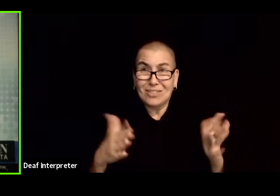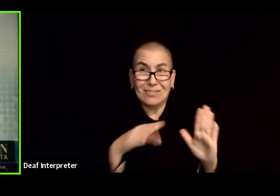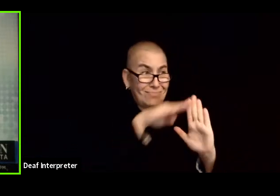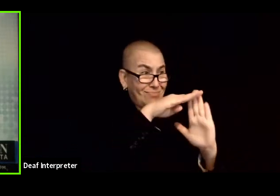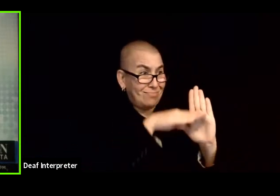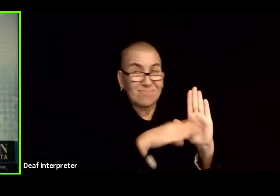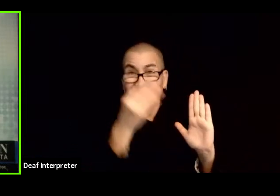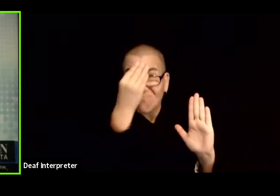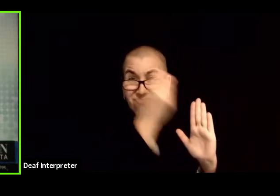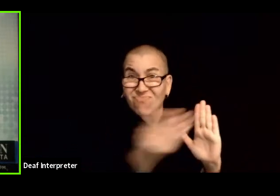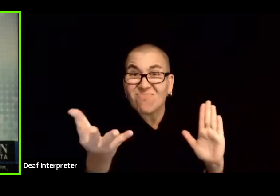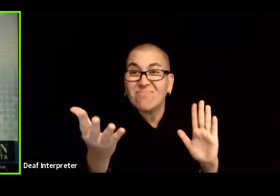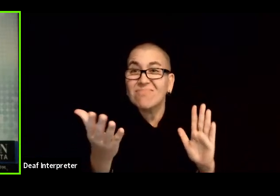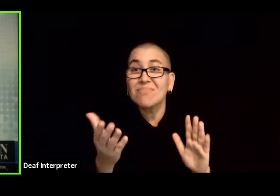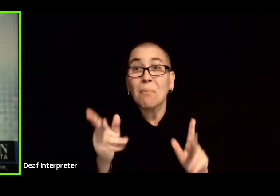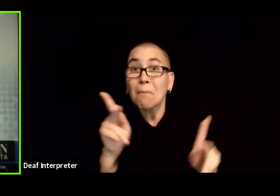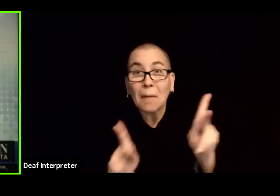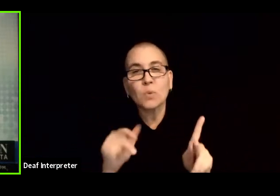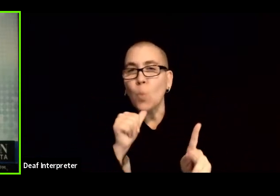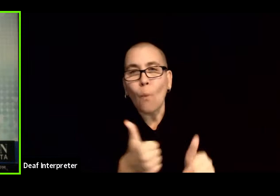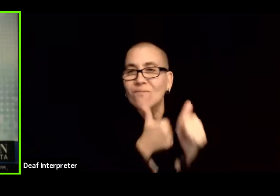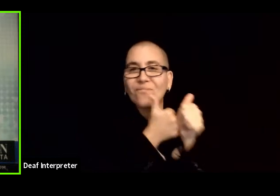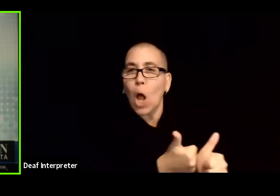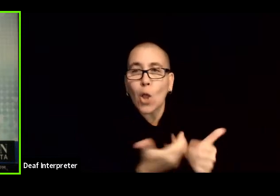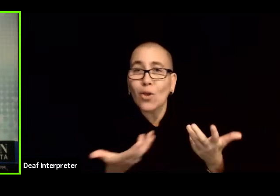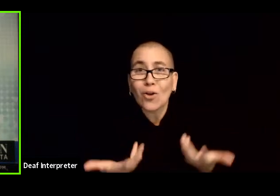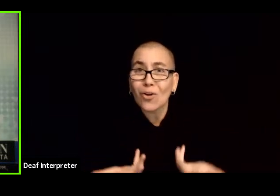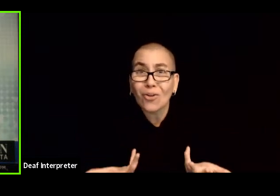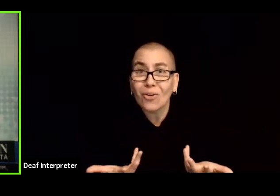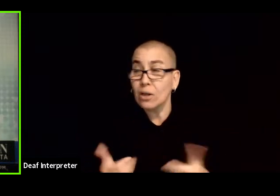we can drive compliance up with those